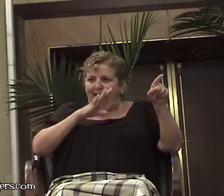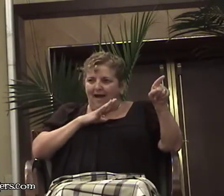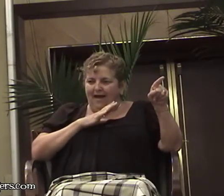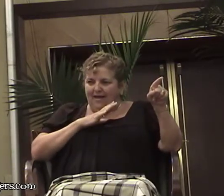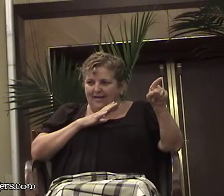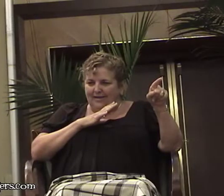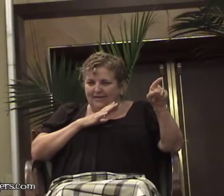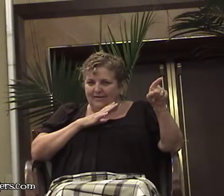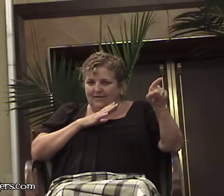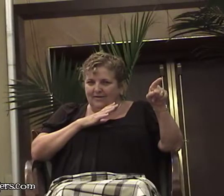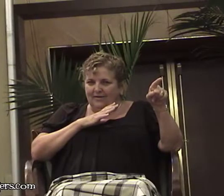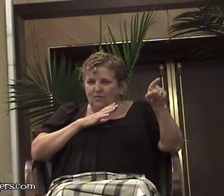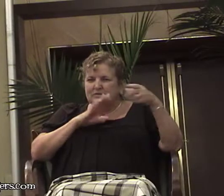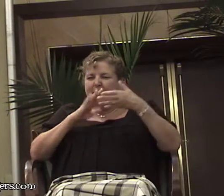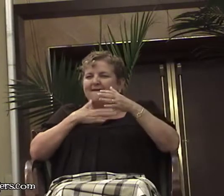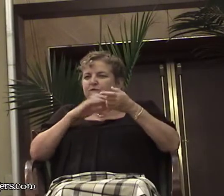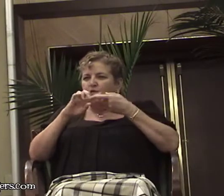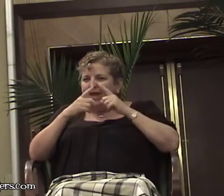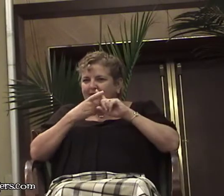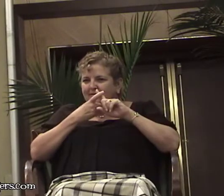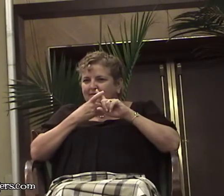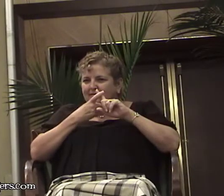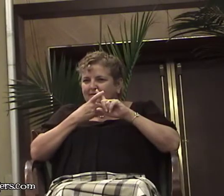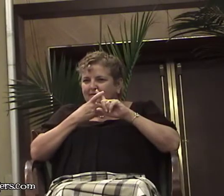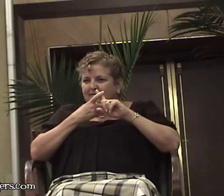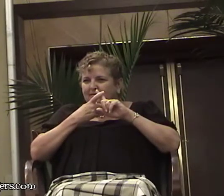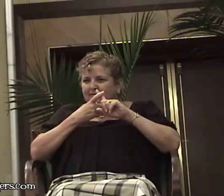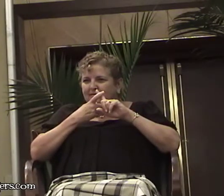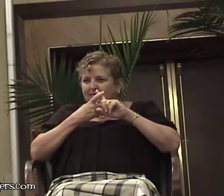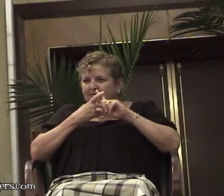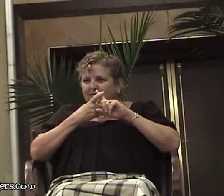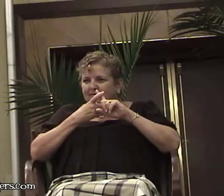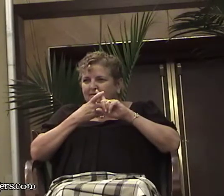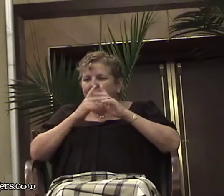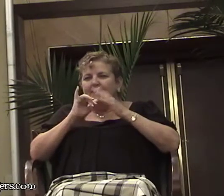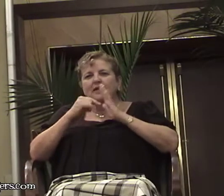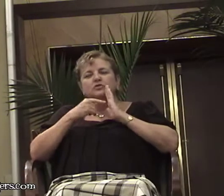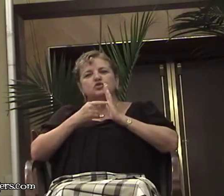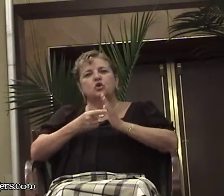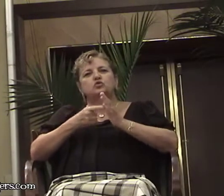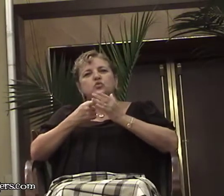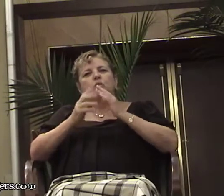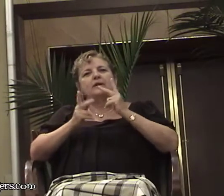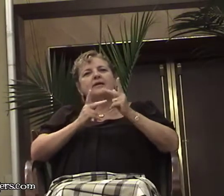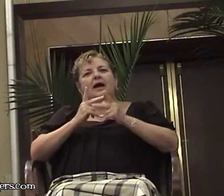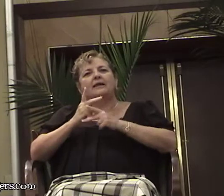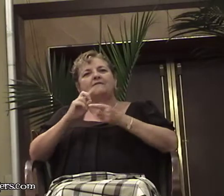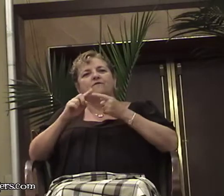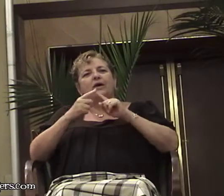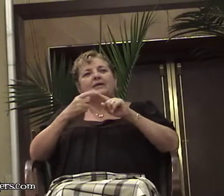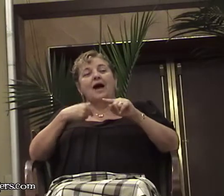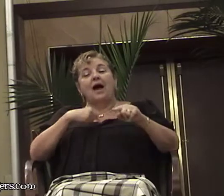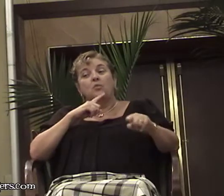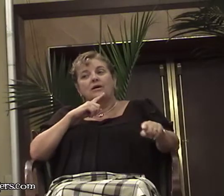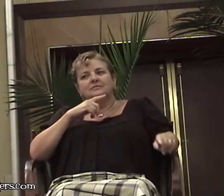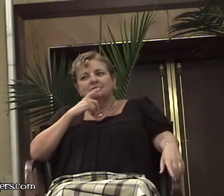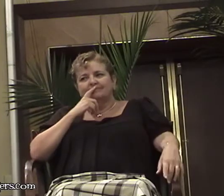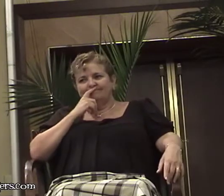He was a friend of mine. It shows you what type of friend that I was. See, when I thought I was going to get off my spiritual high horse, I would make amends